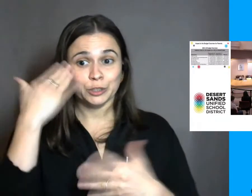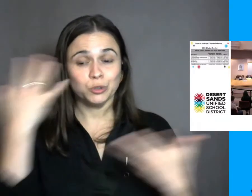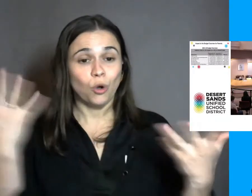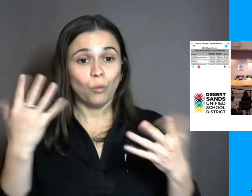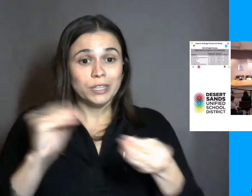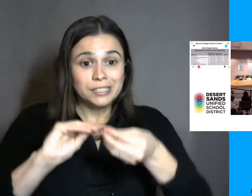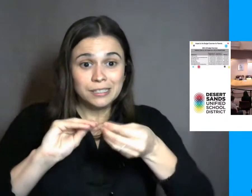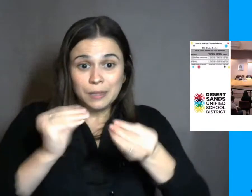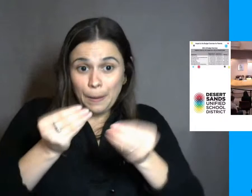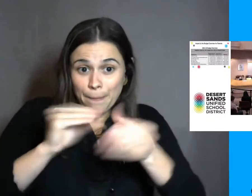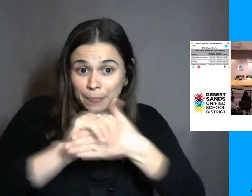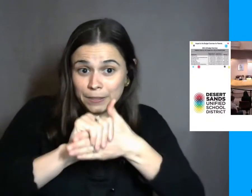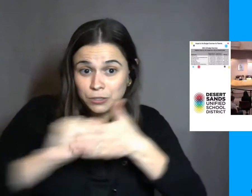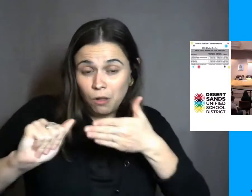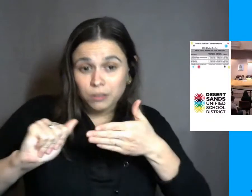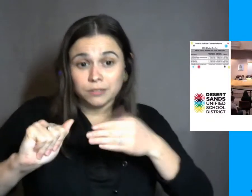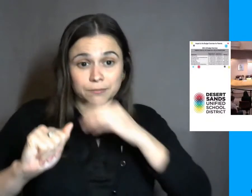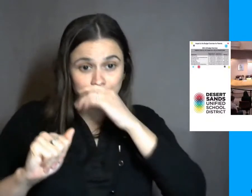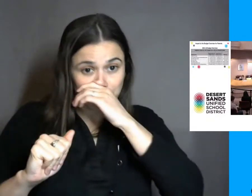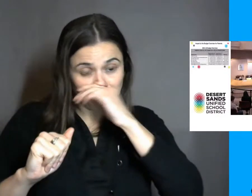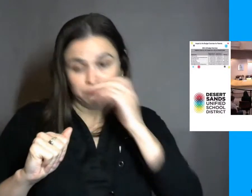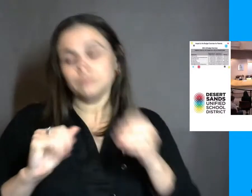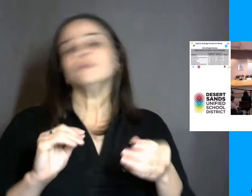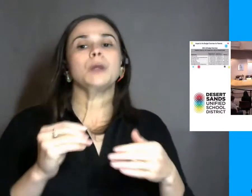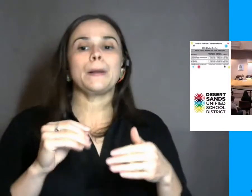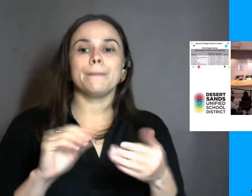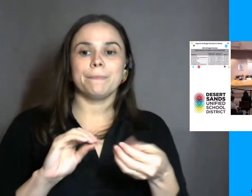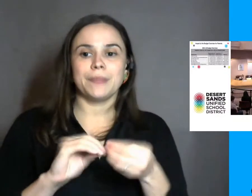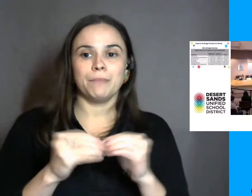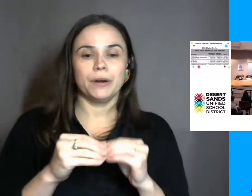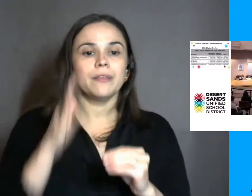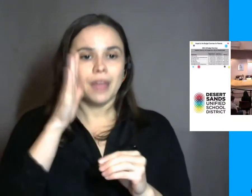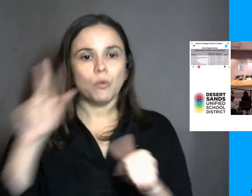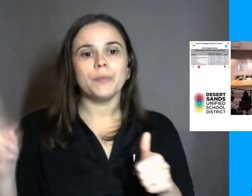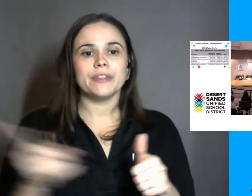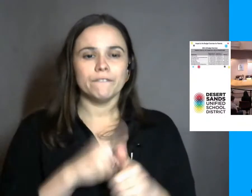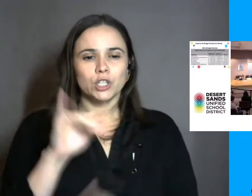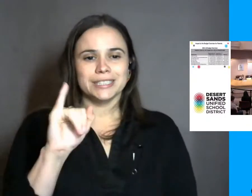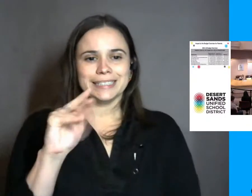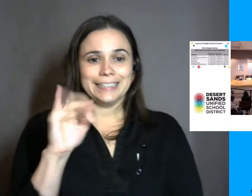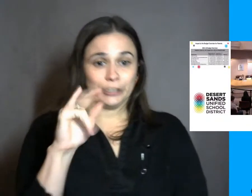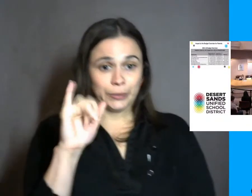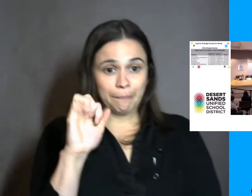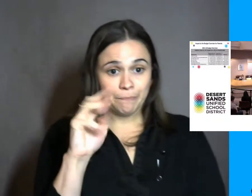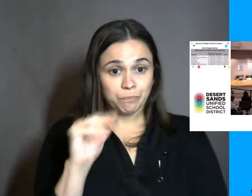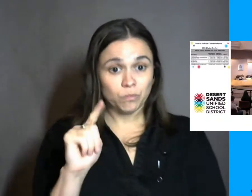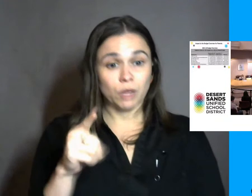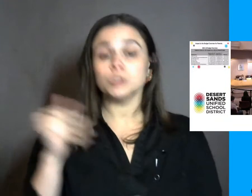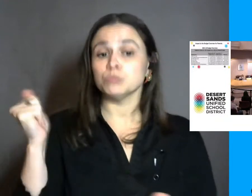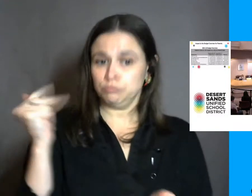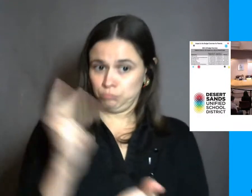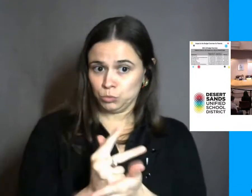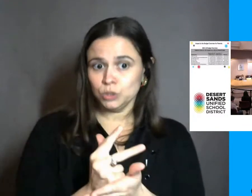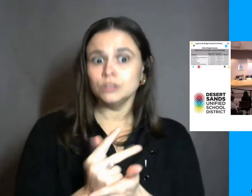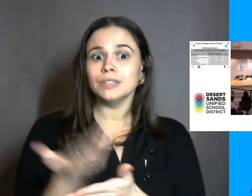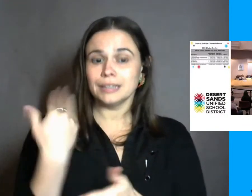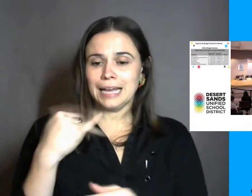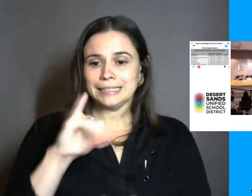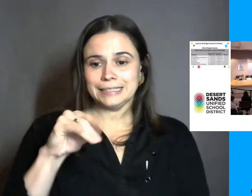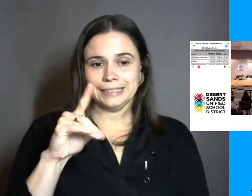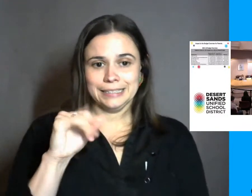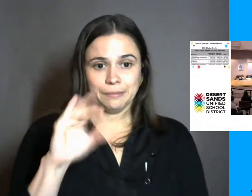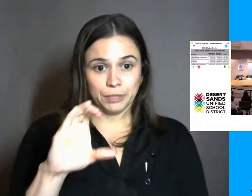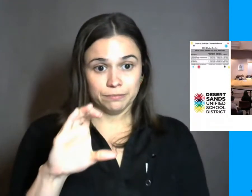typically occurs during the first interim, which the board approved this past December. So we put all